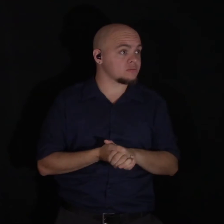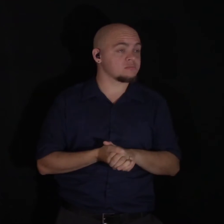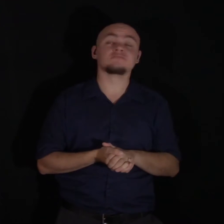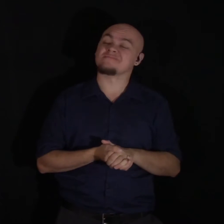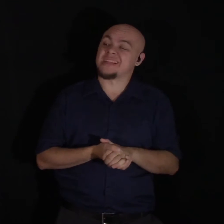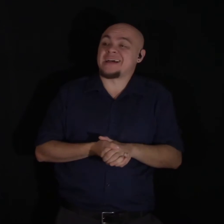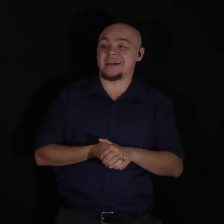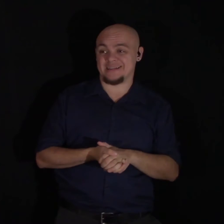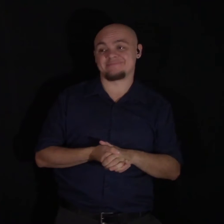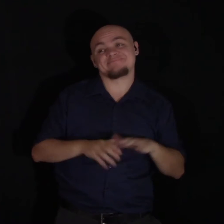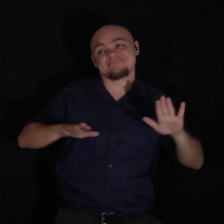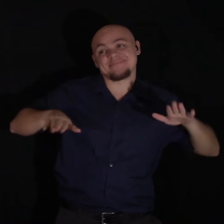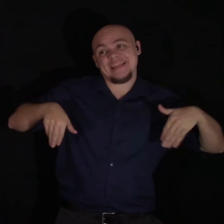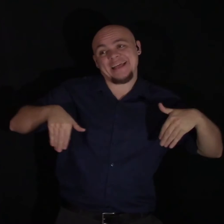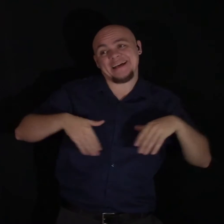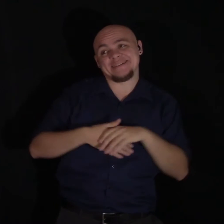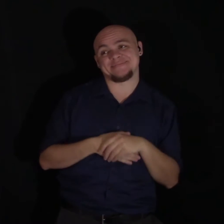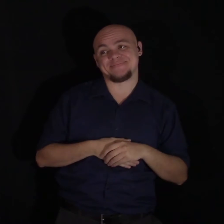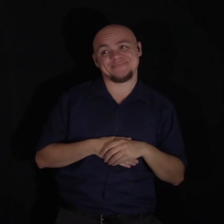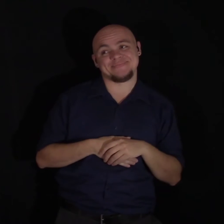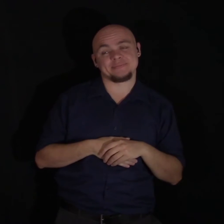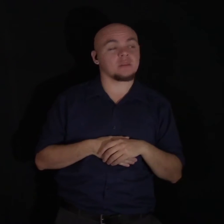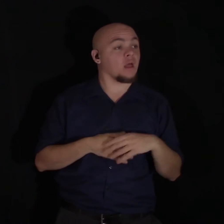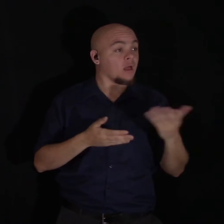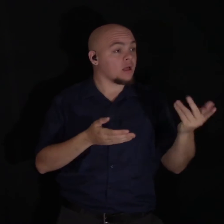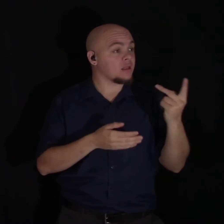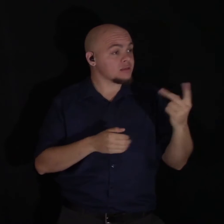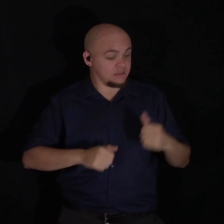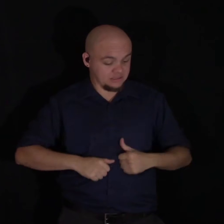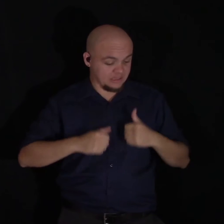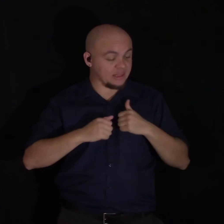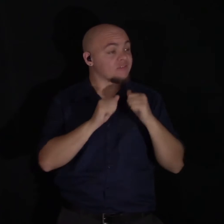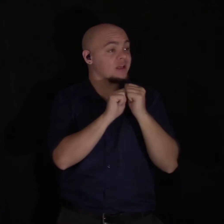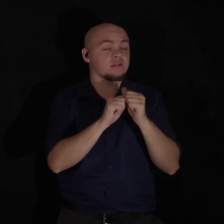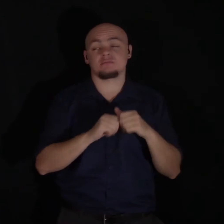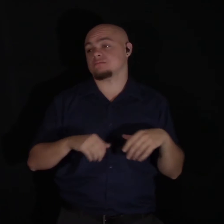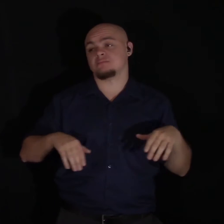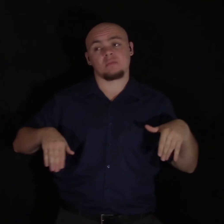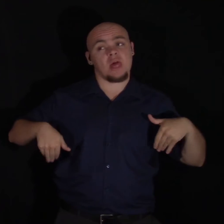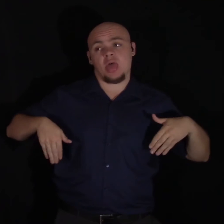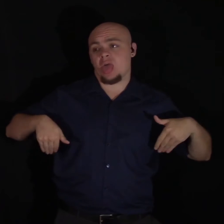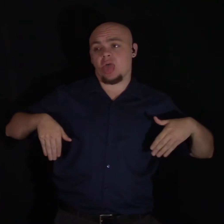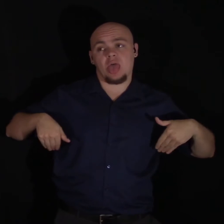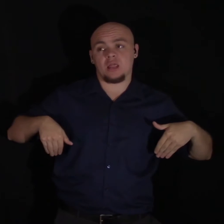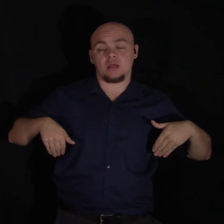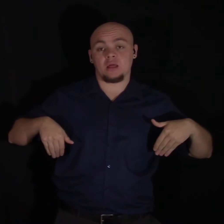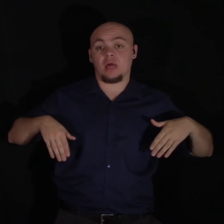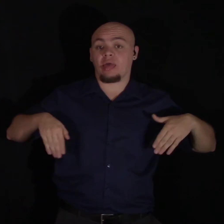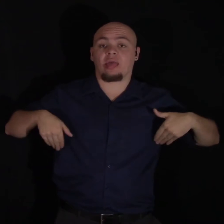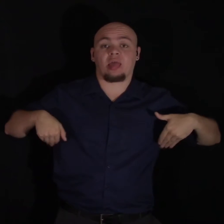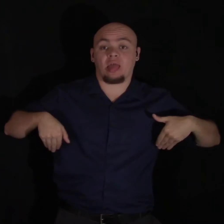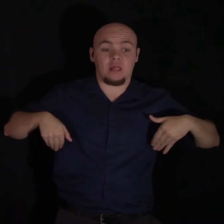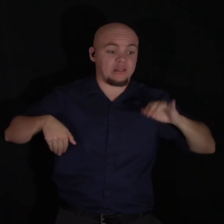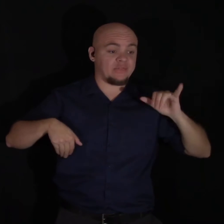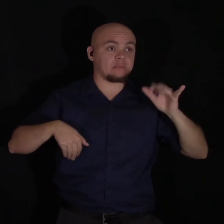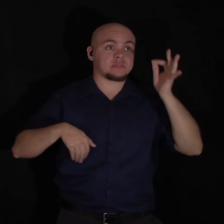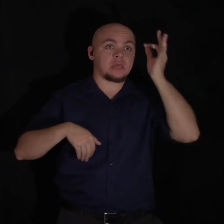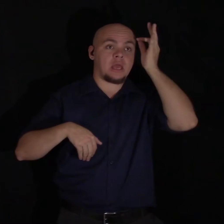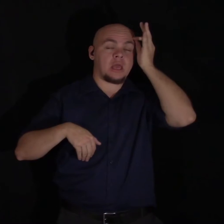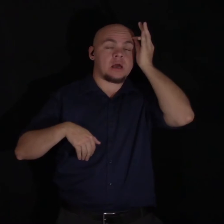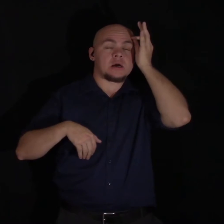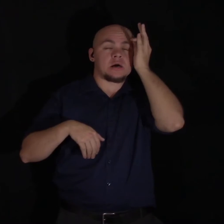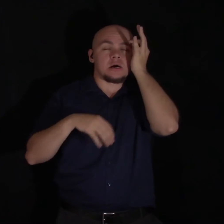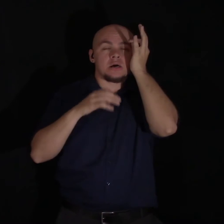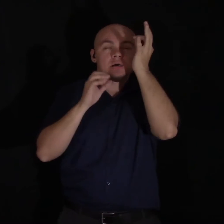say, not yet. I'd say, let's live together. Not yet. Not yet was a hair I couldn't get out of my